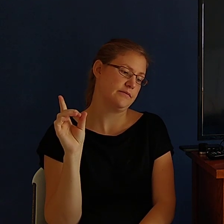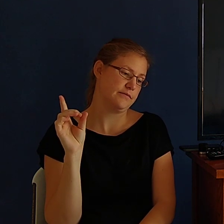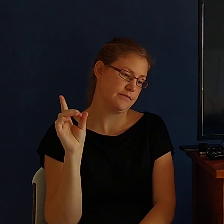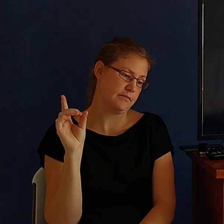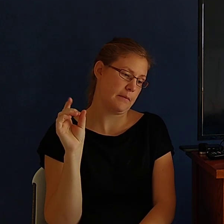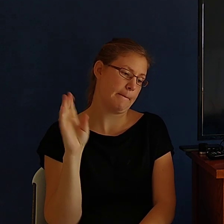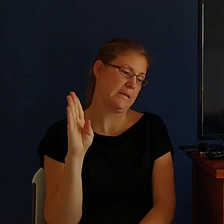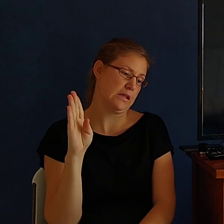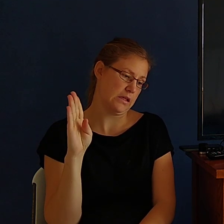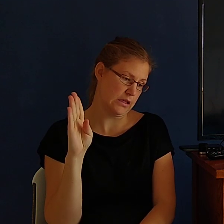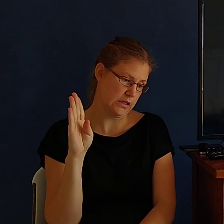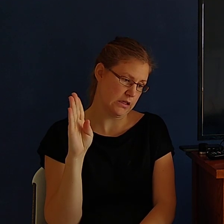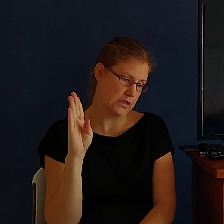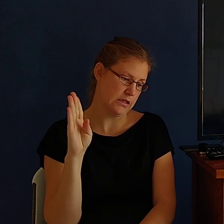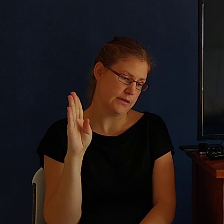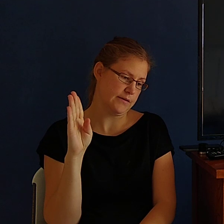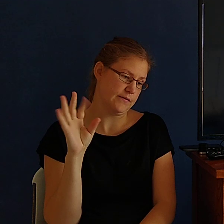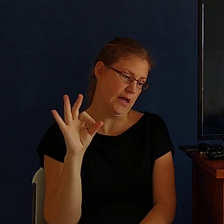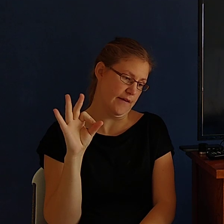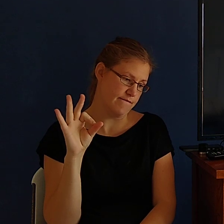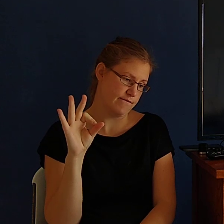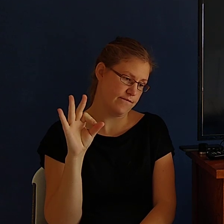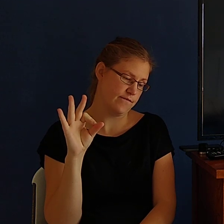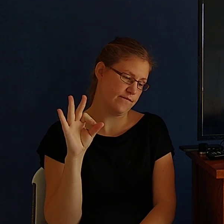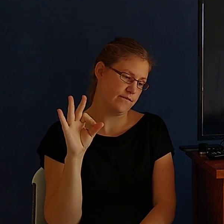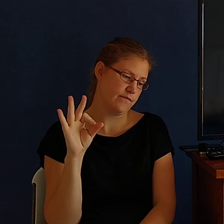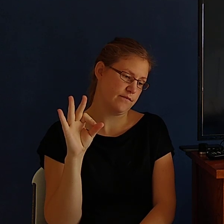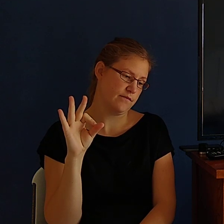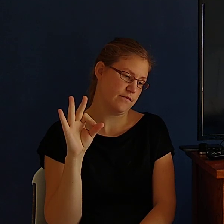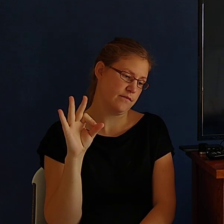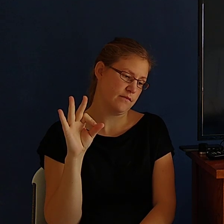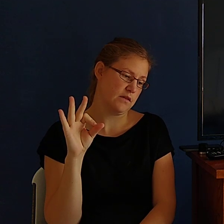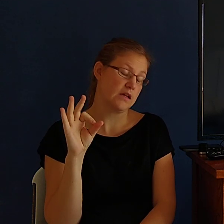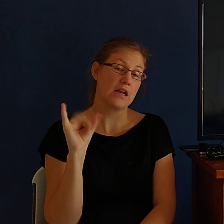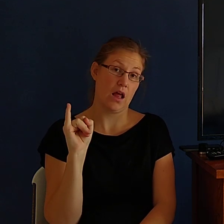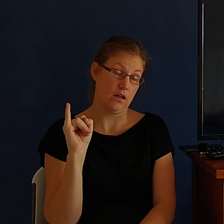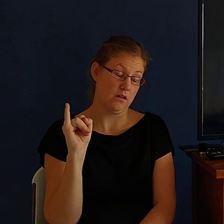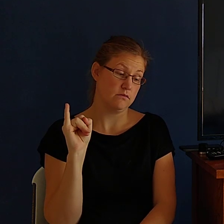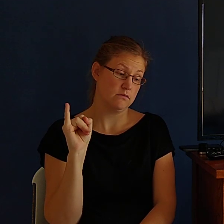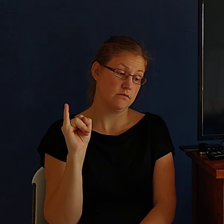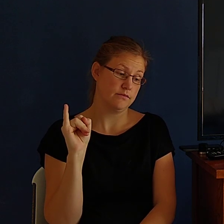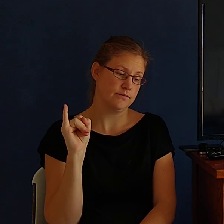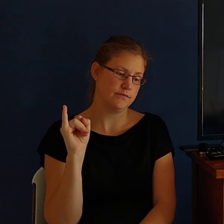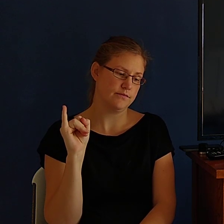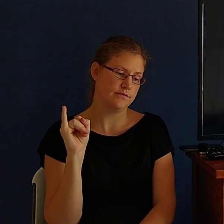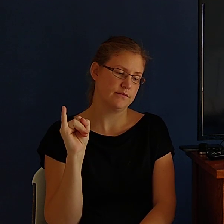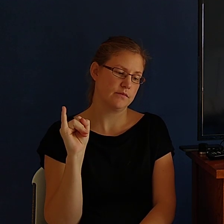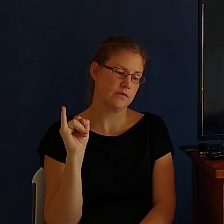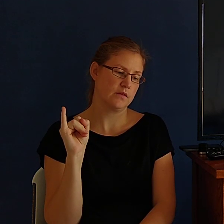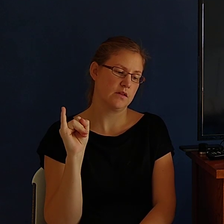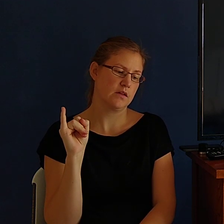B, F, and I. And regarding to the algorithm, now we